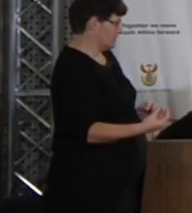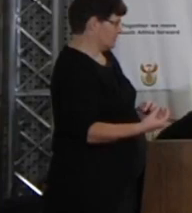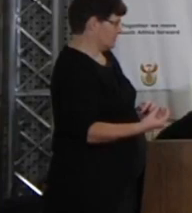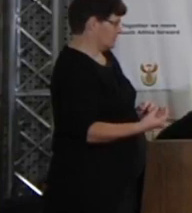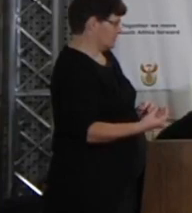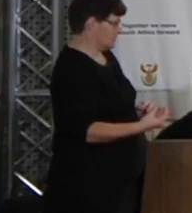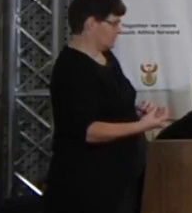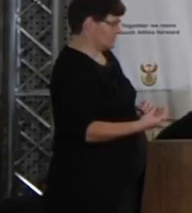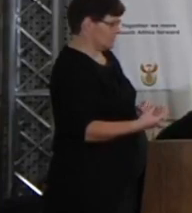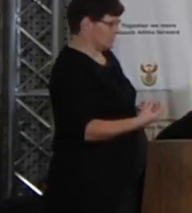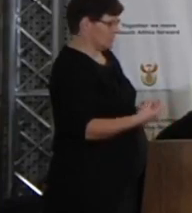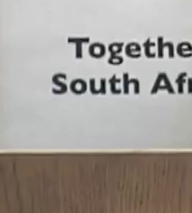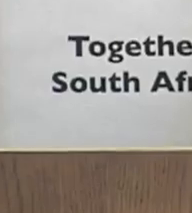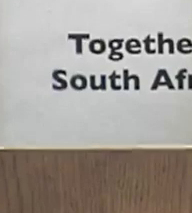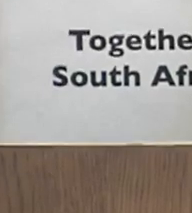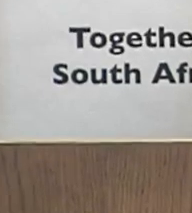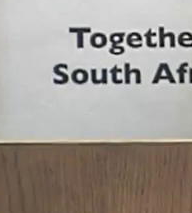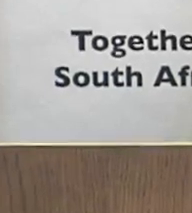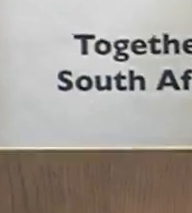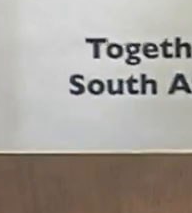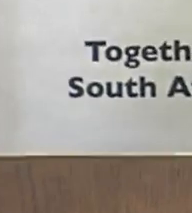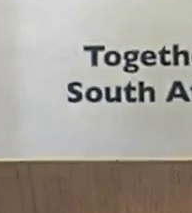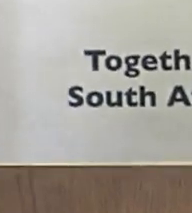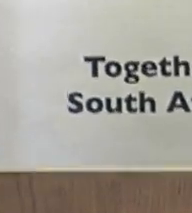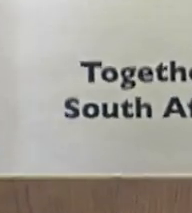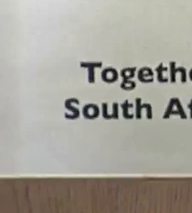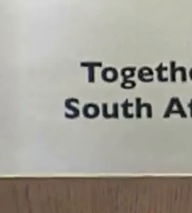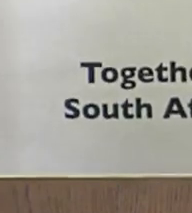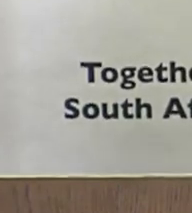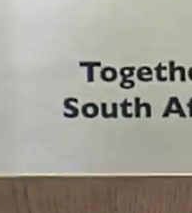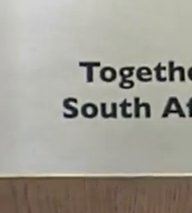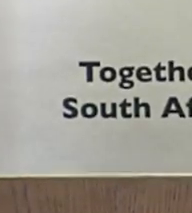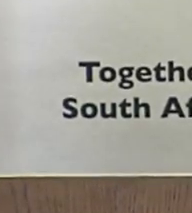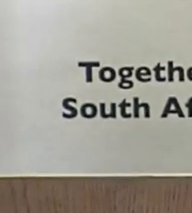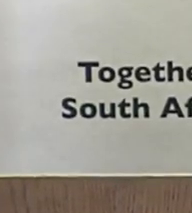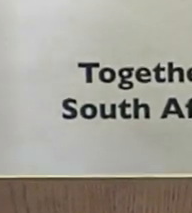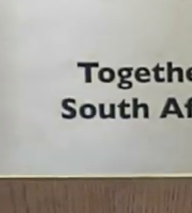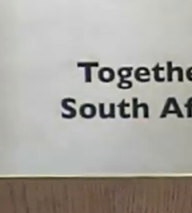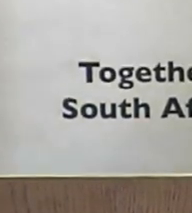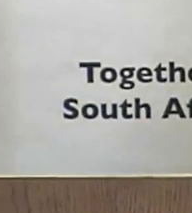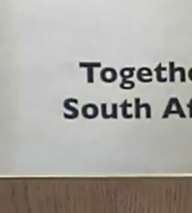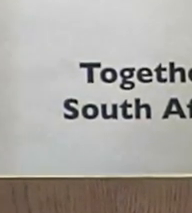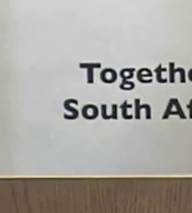9 children. And when they are in a family, they are more than 100.